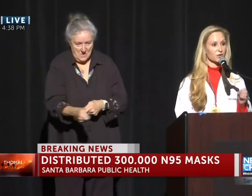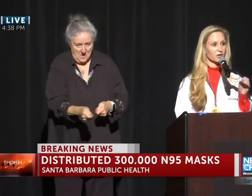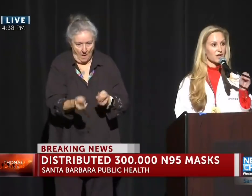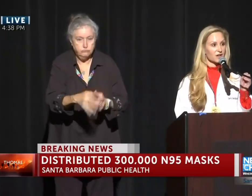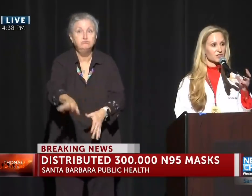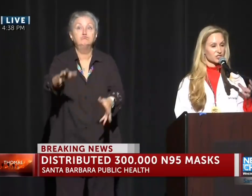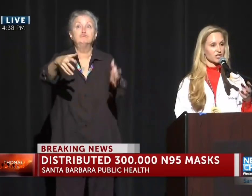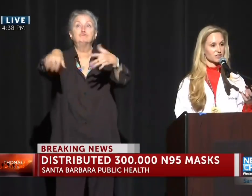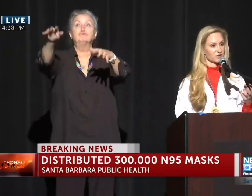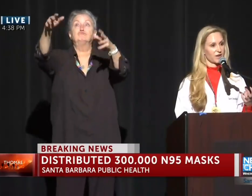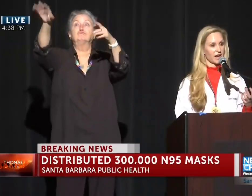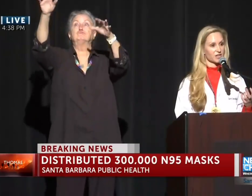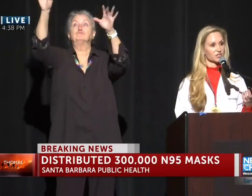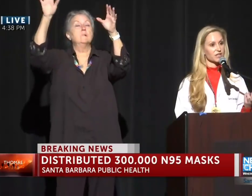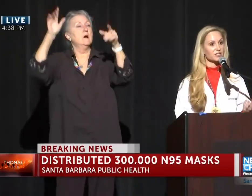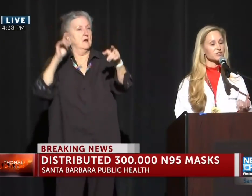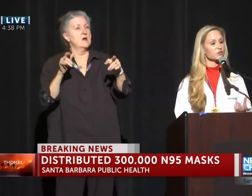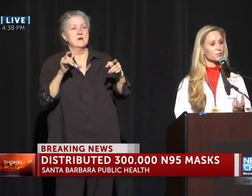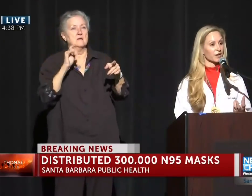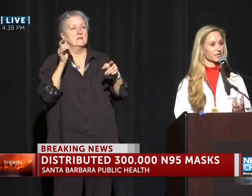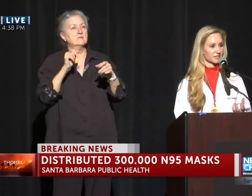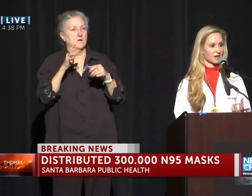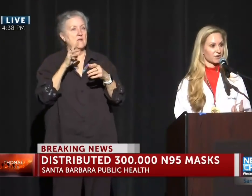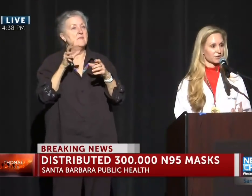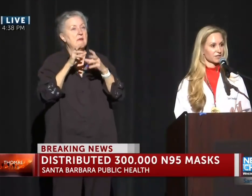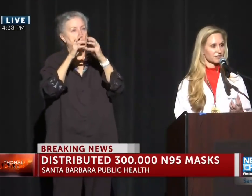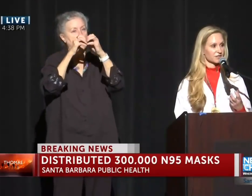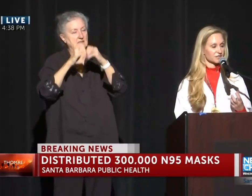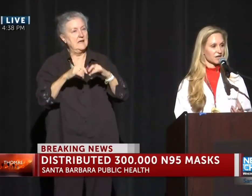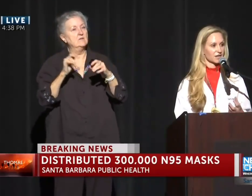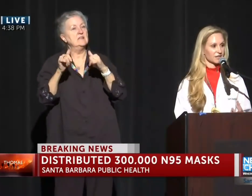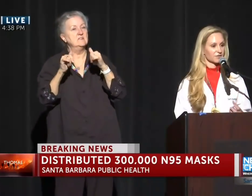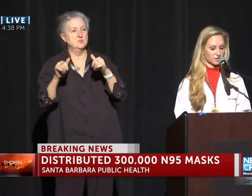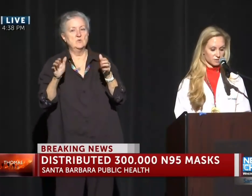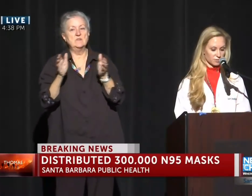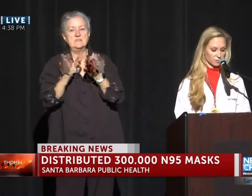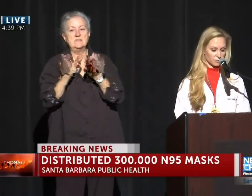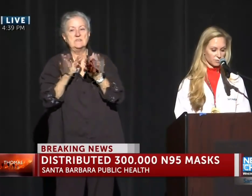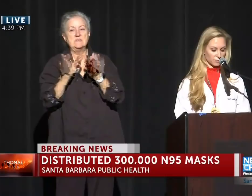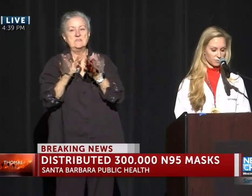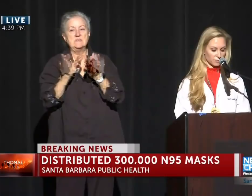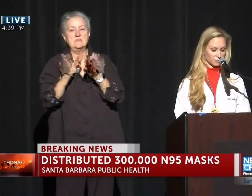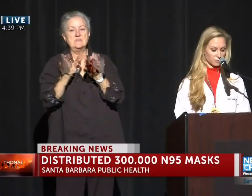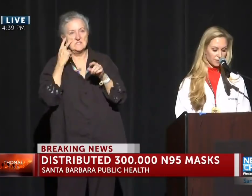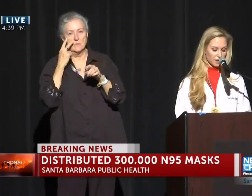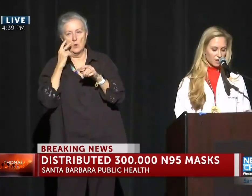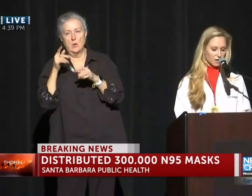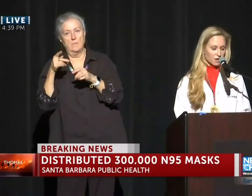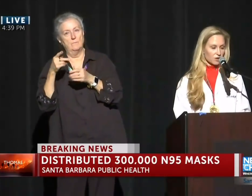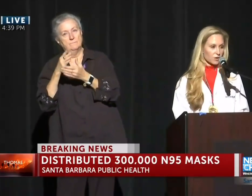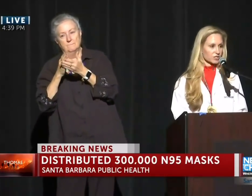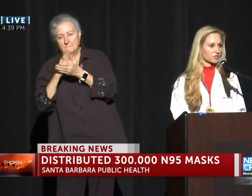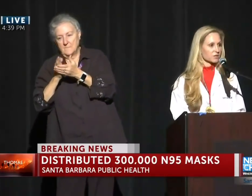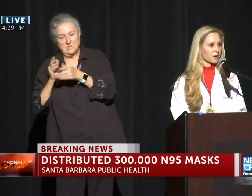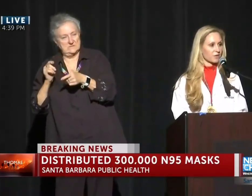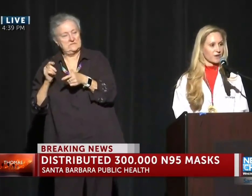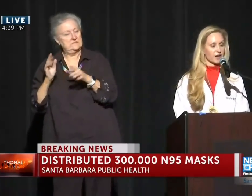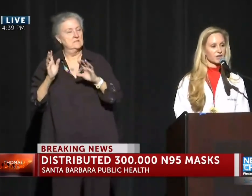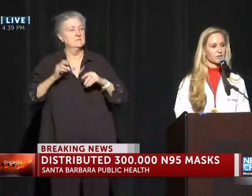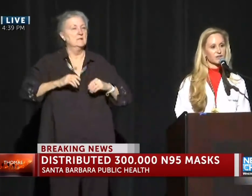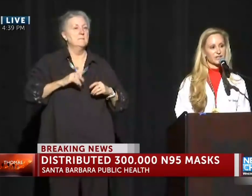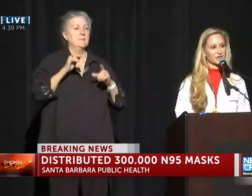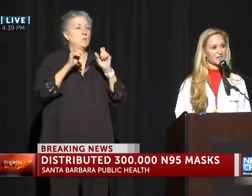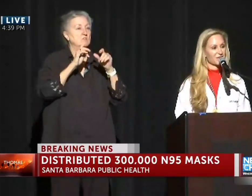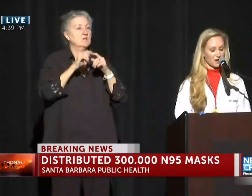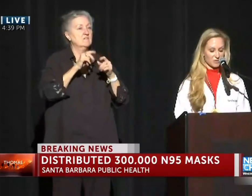large visible chunks of ash, they do break down into the tiny invisible particles. Questions